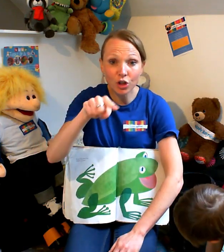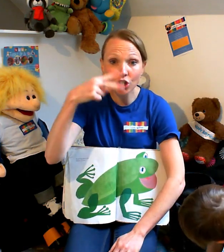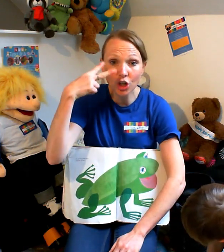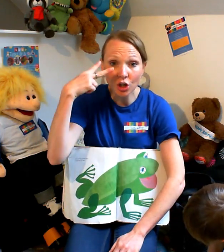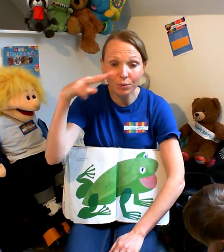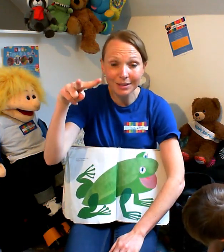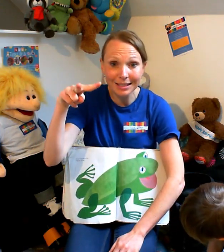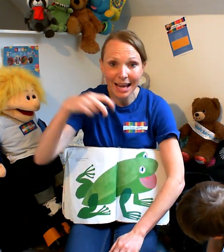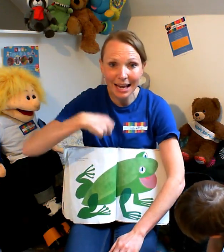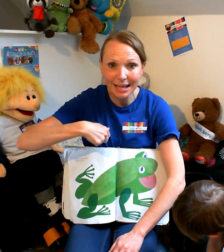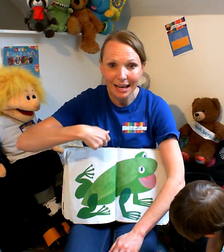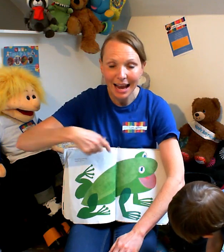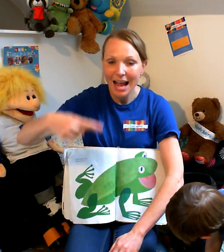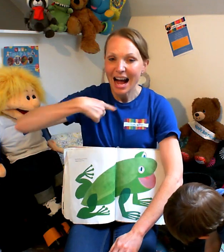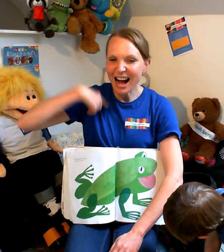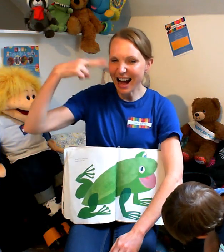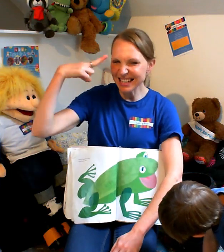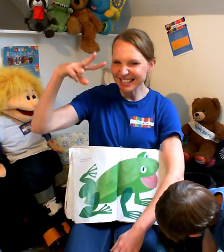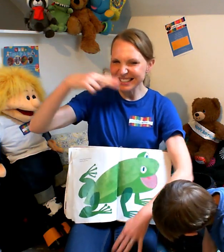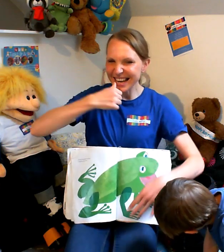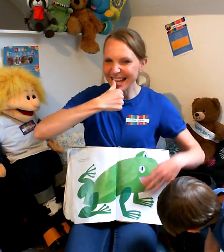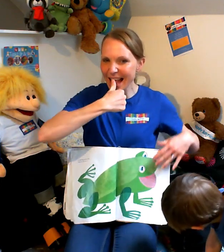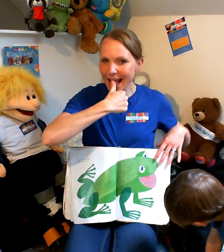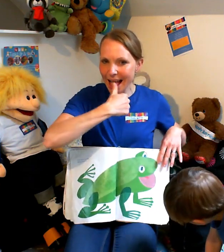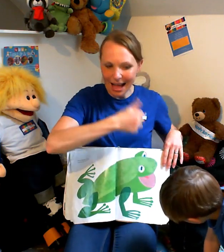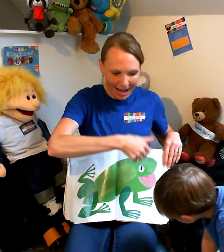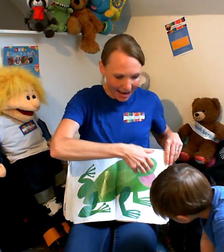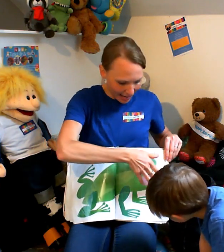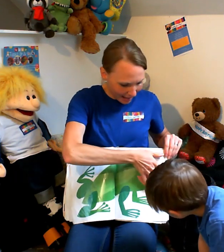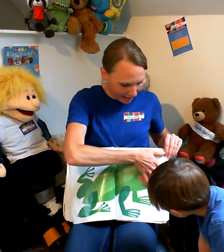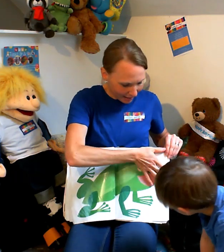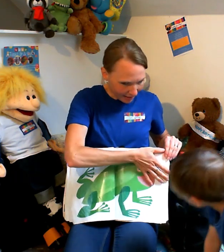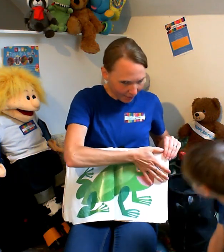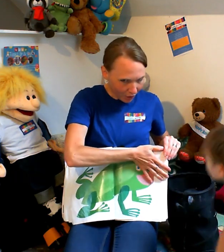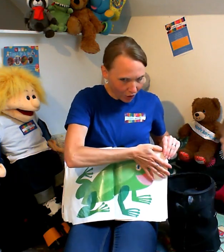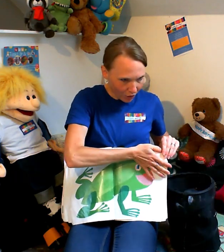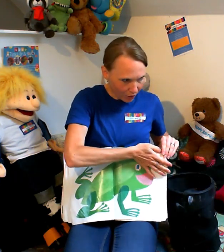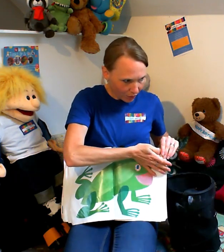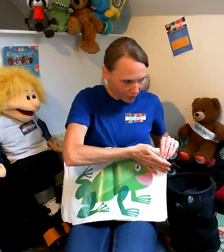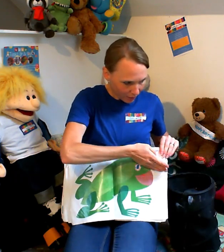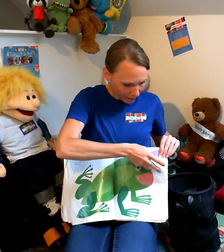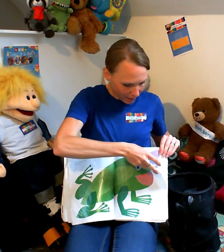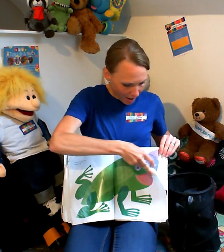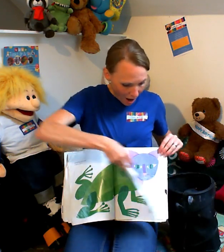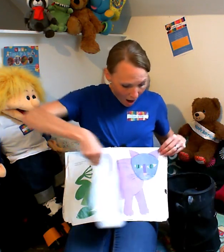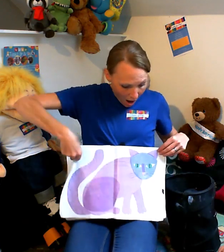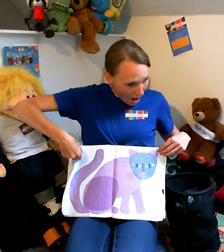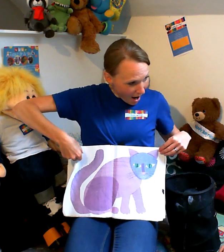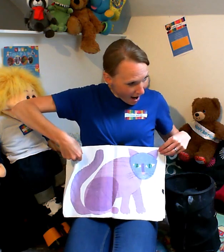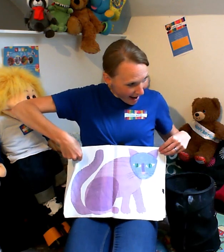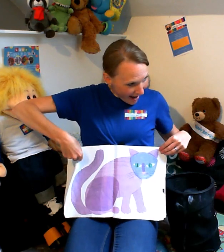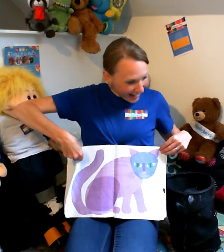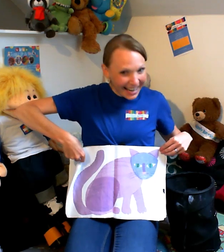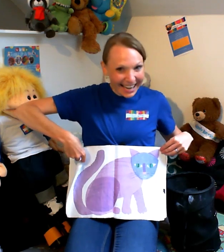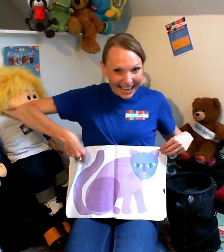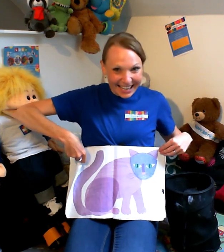you see? I see a purple cat. It is